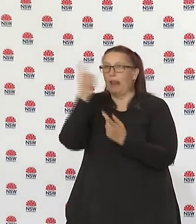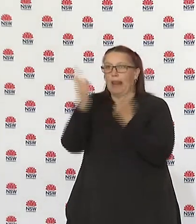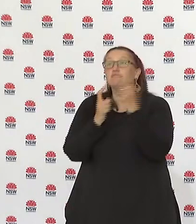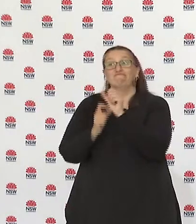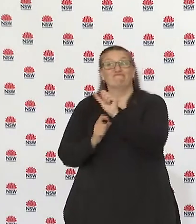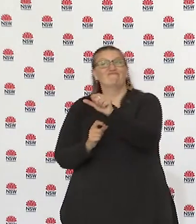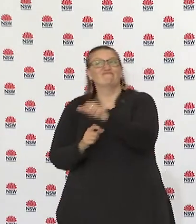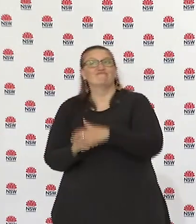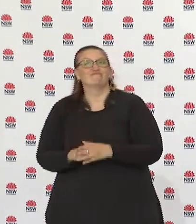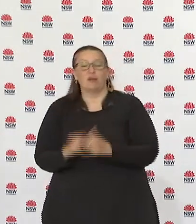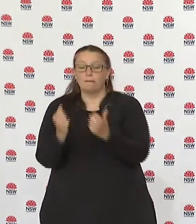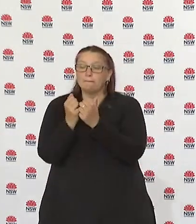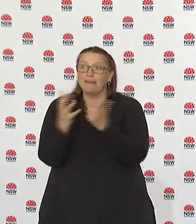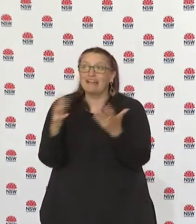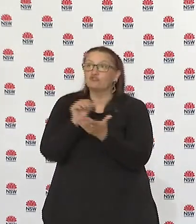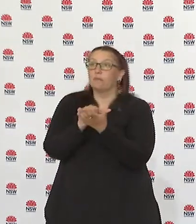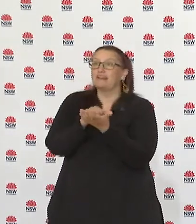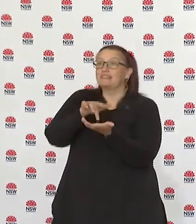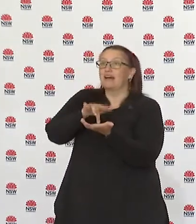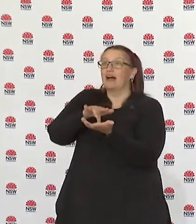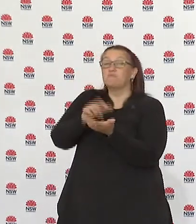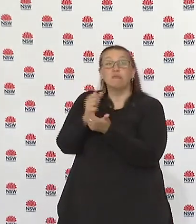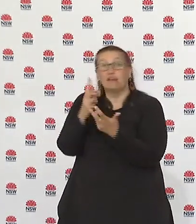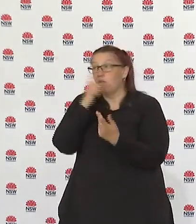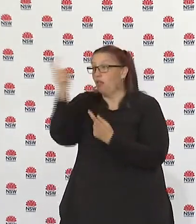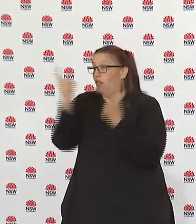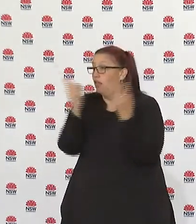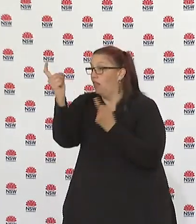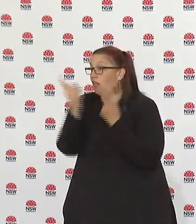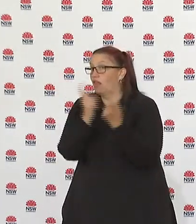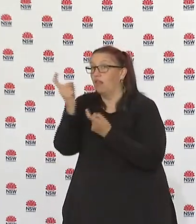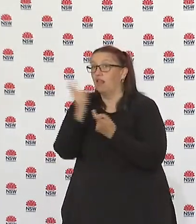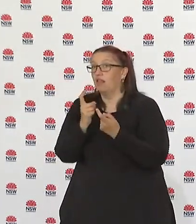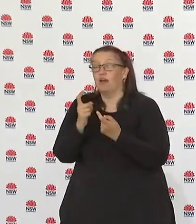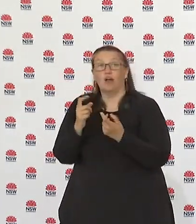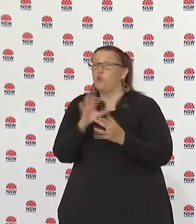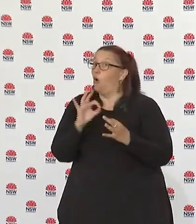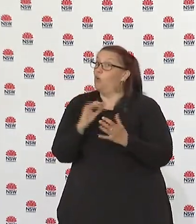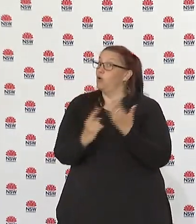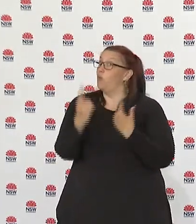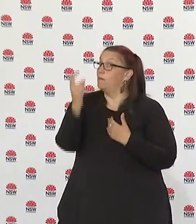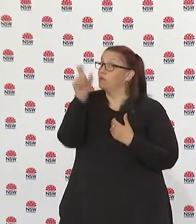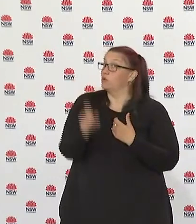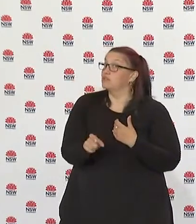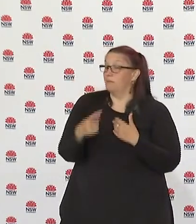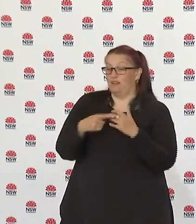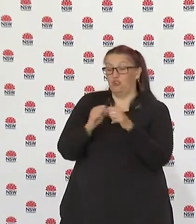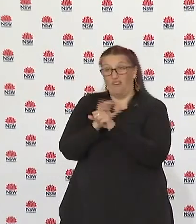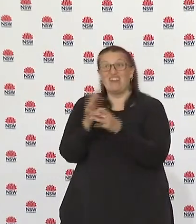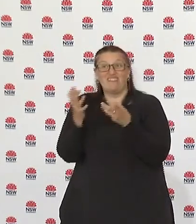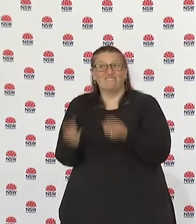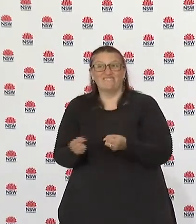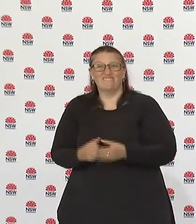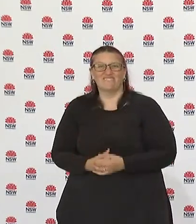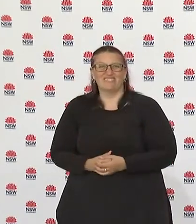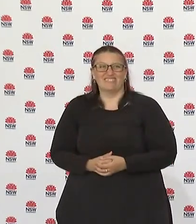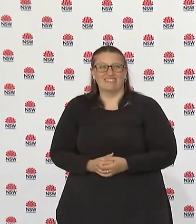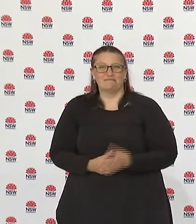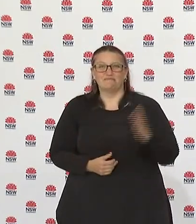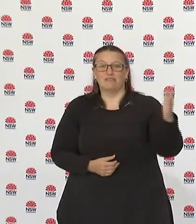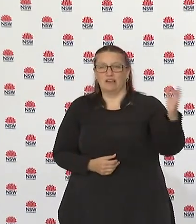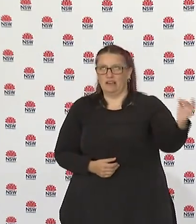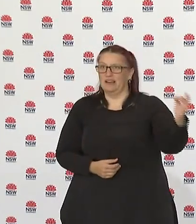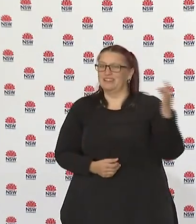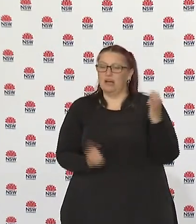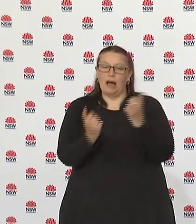That's right. It's numerous shops in this shopping mall in a situation where we've got numerous cases in the community. And do you know how many people